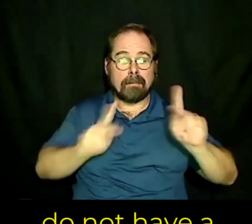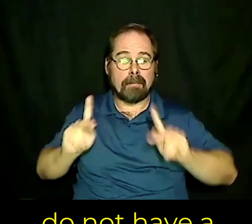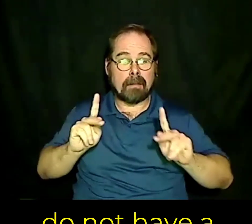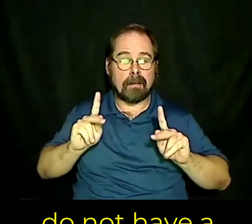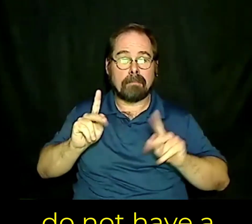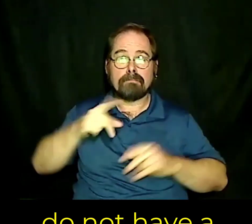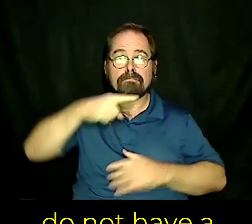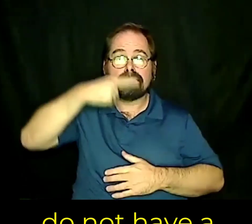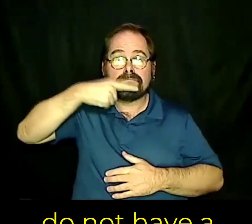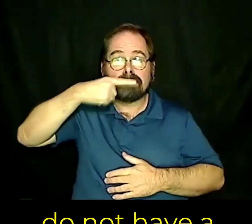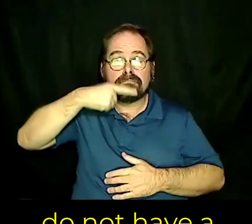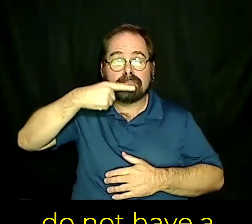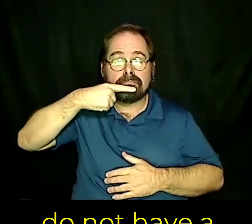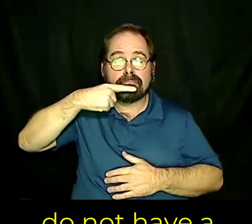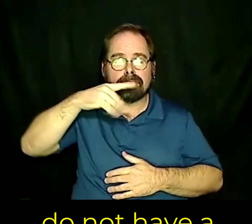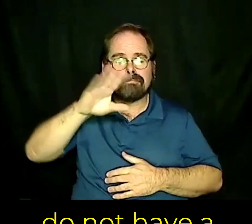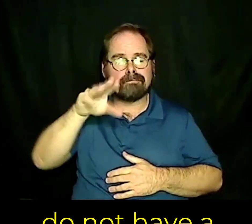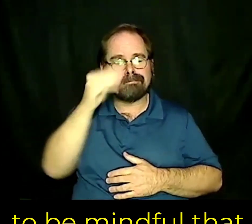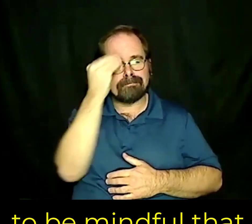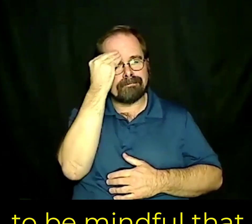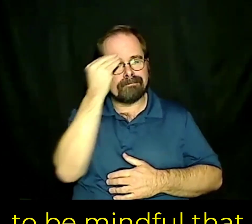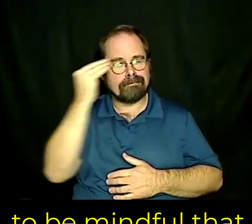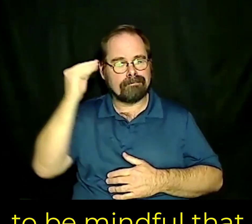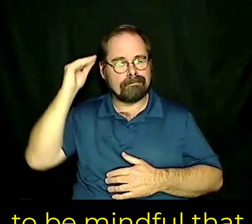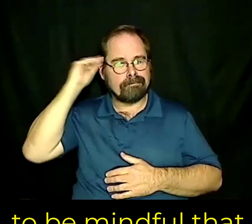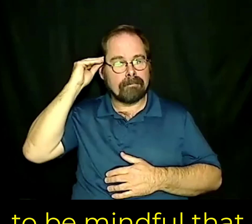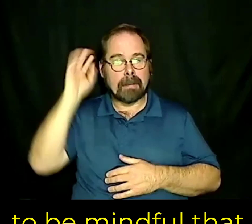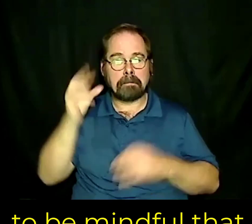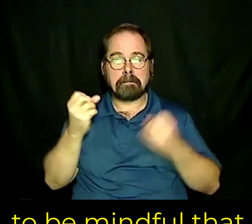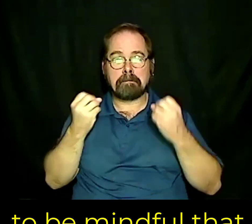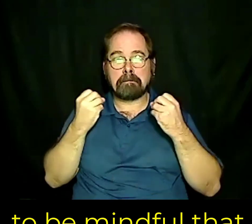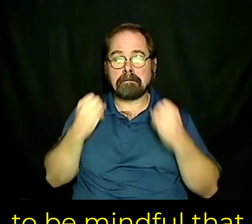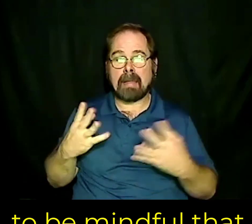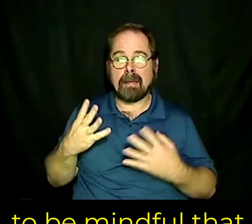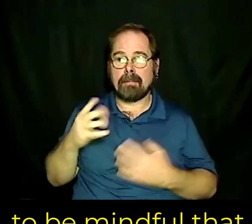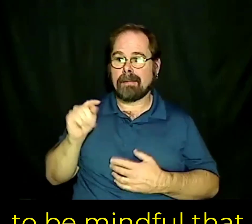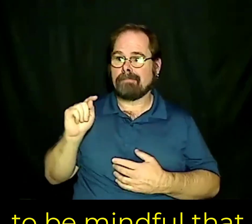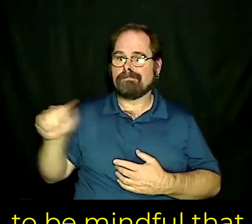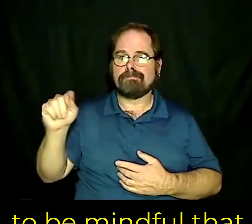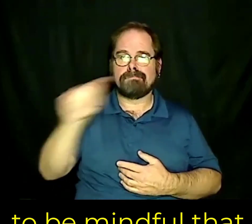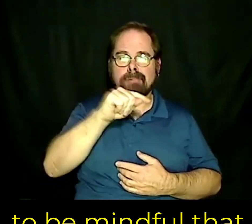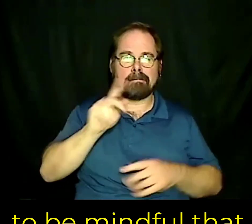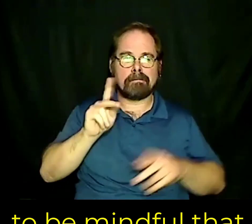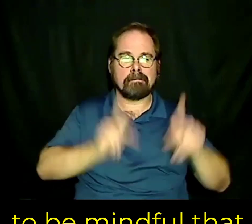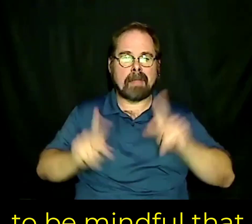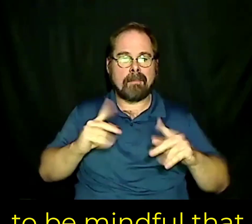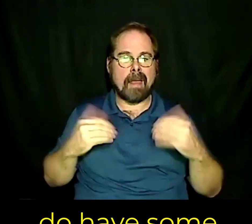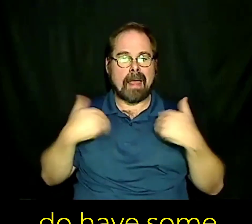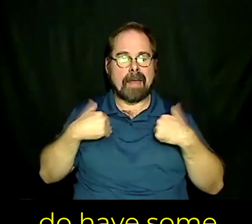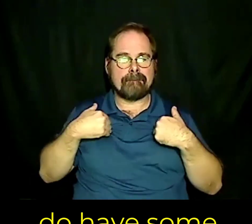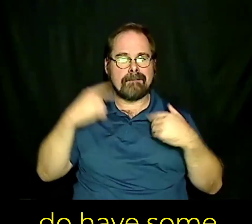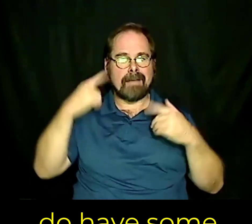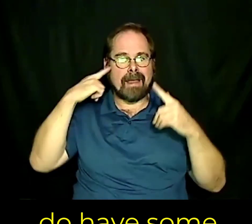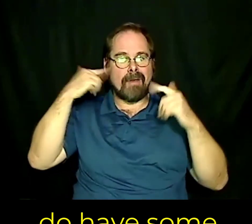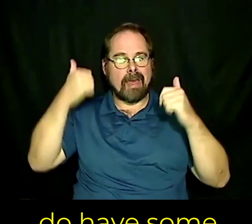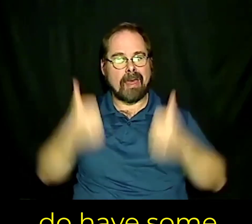It is important to know that those who have hearing loss may need a little